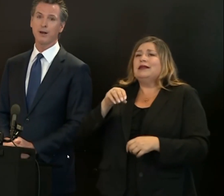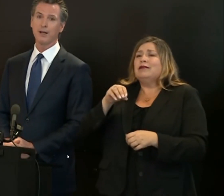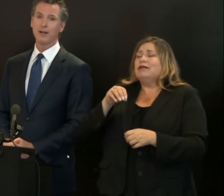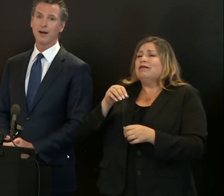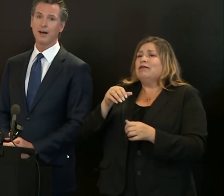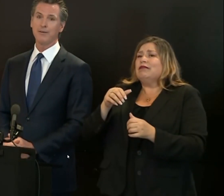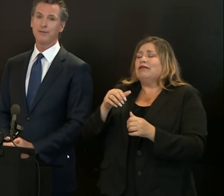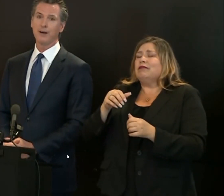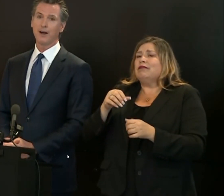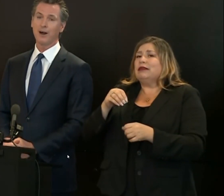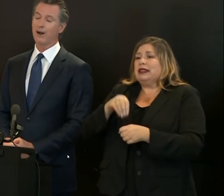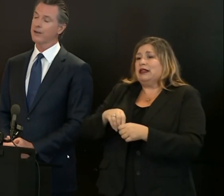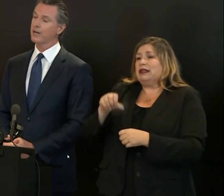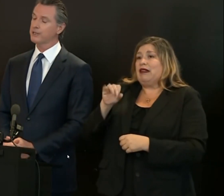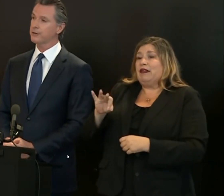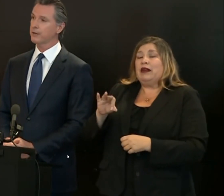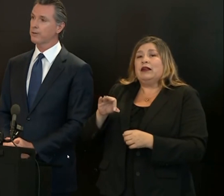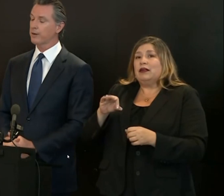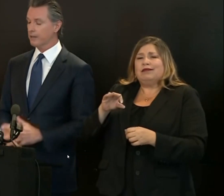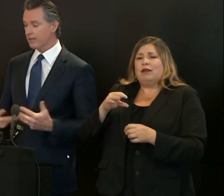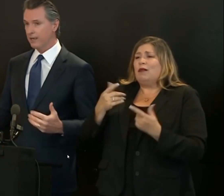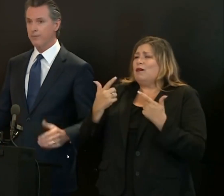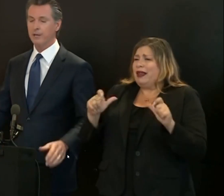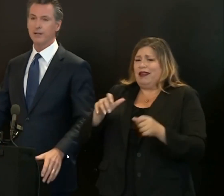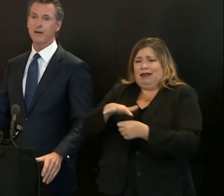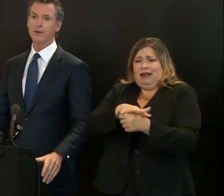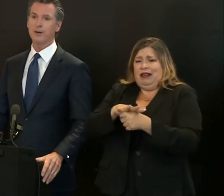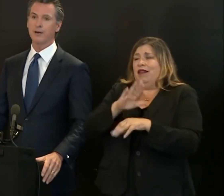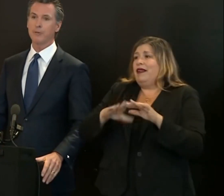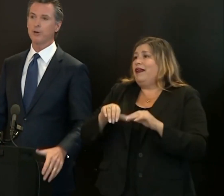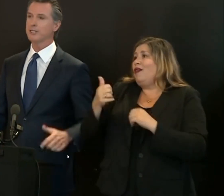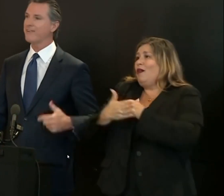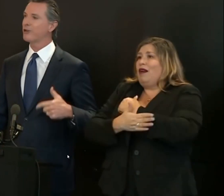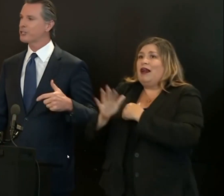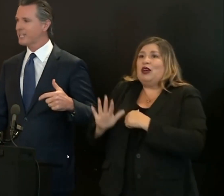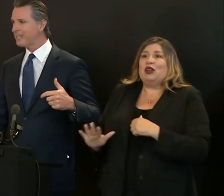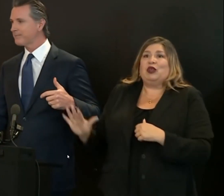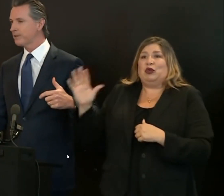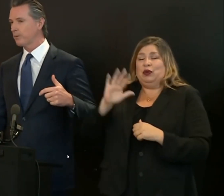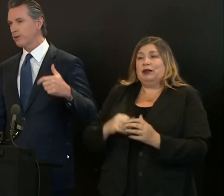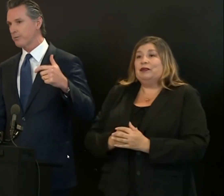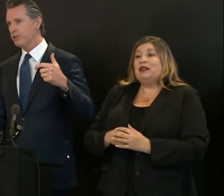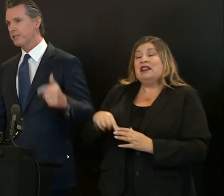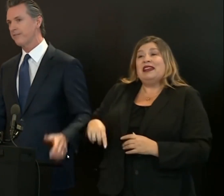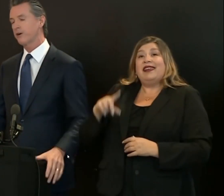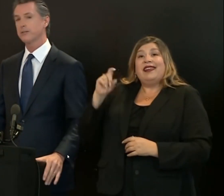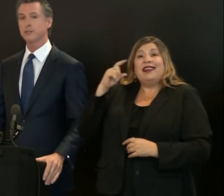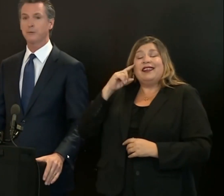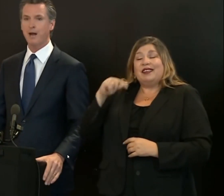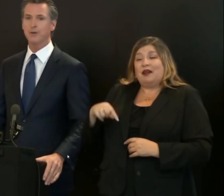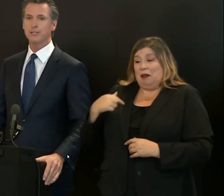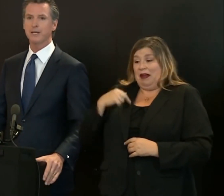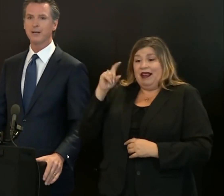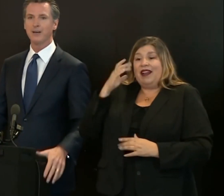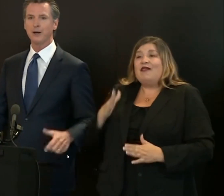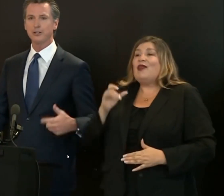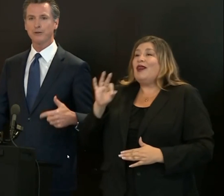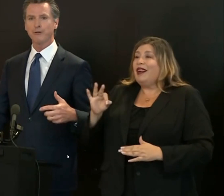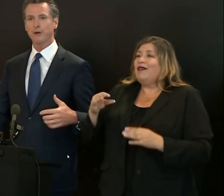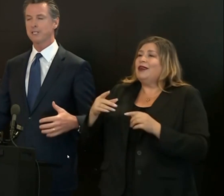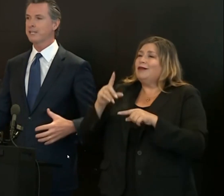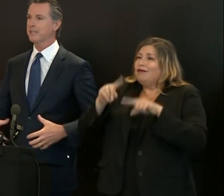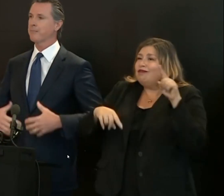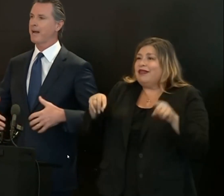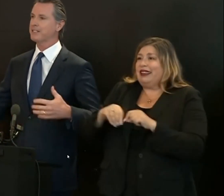in the part of our country, accordingly being governor of the most diverse state in the world's most diverse democracy,